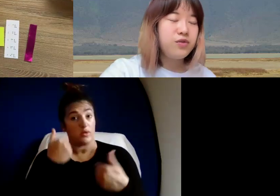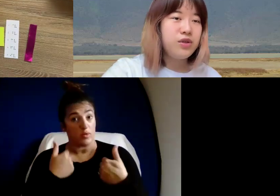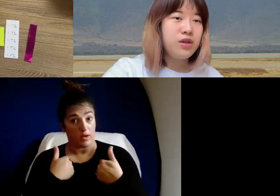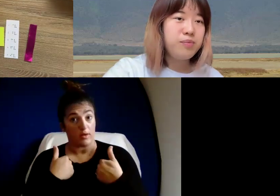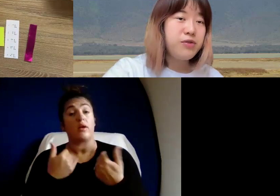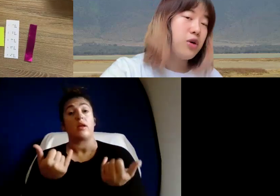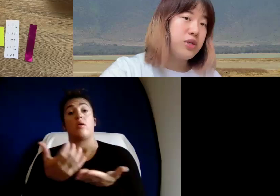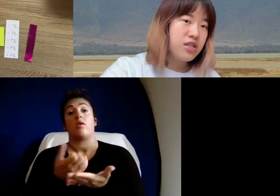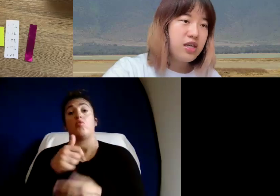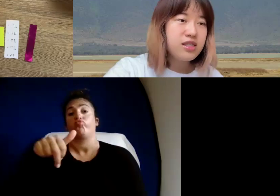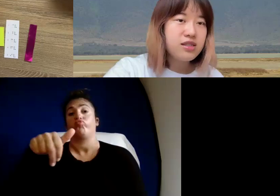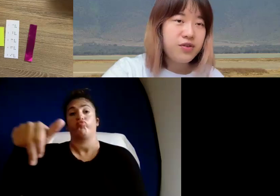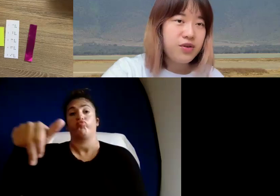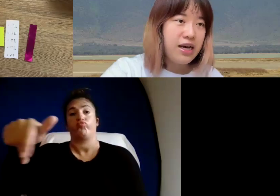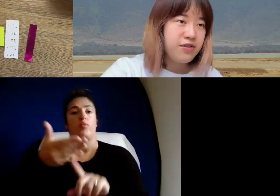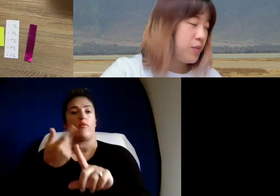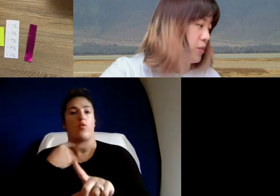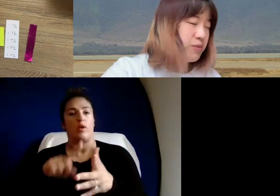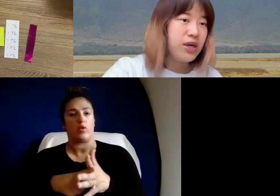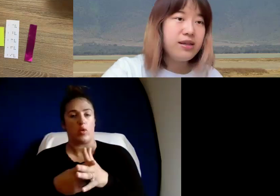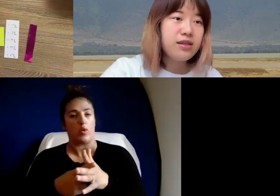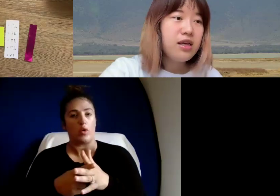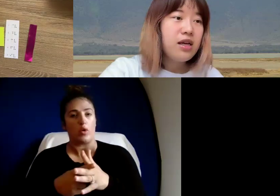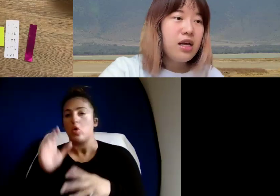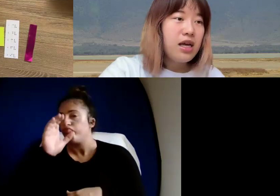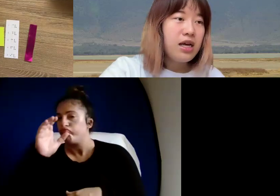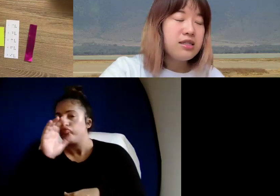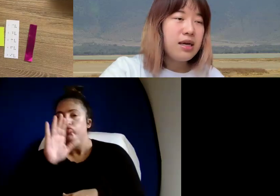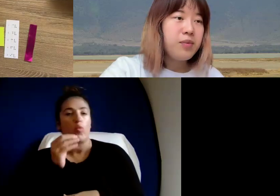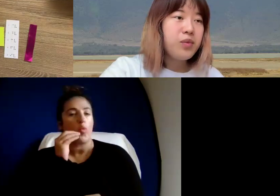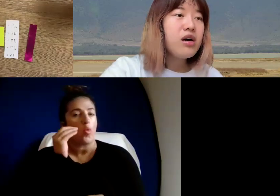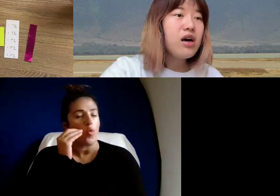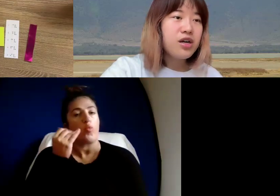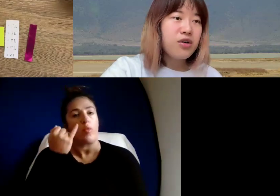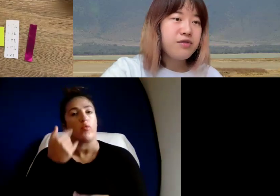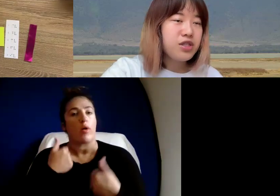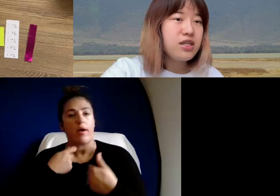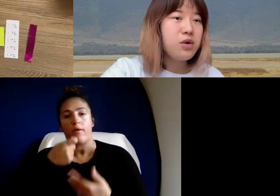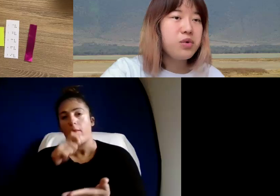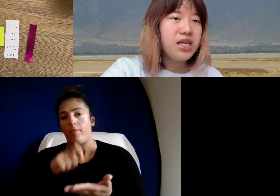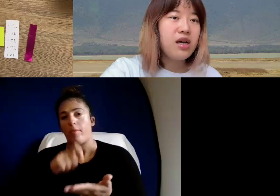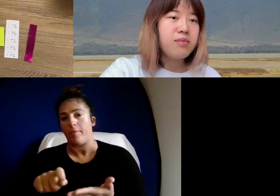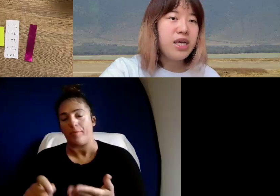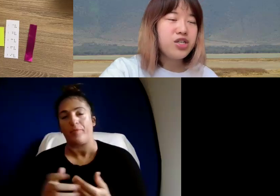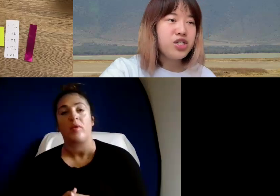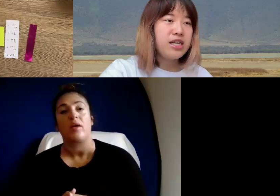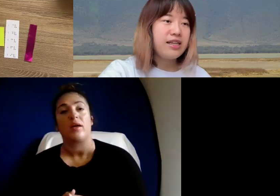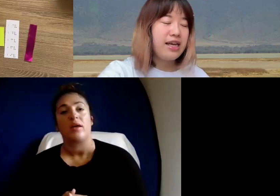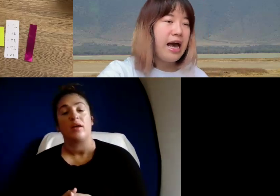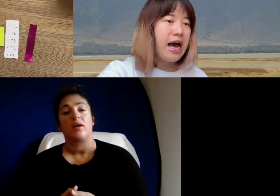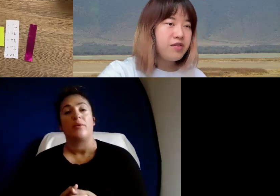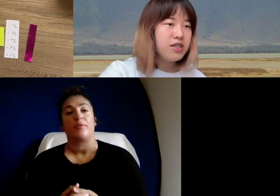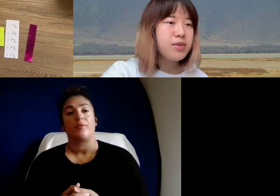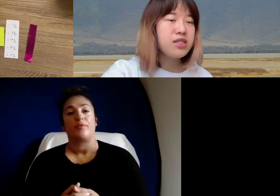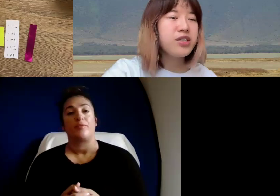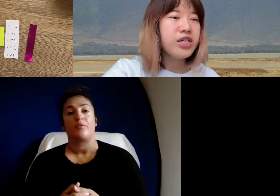now if you before we start, if you have a ballpoint pen. And while our crafters are working on making sure that